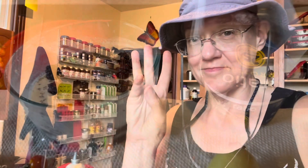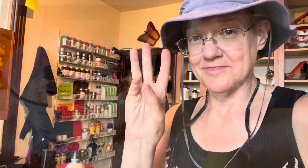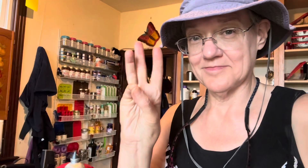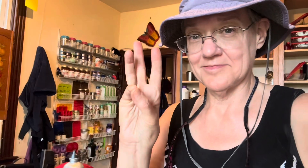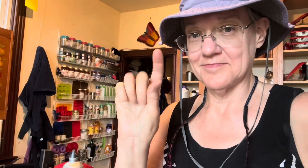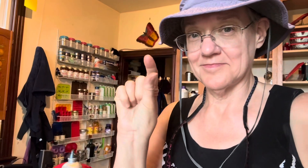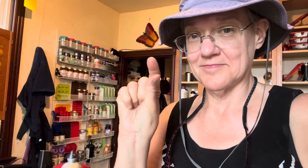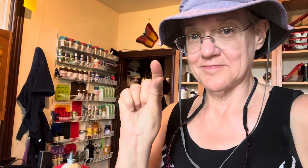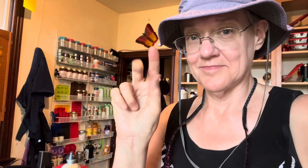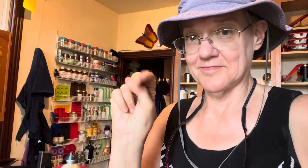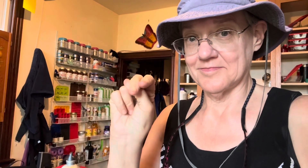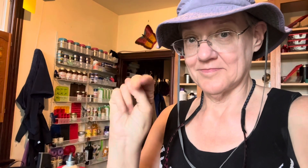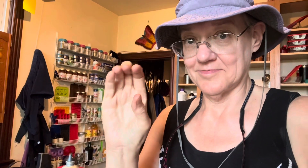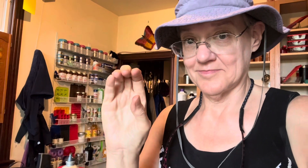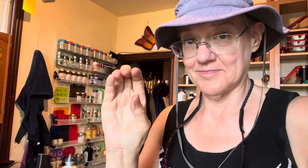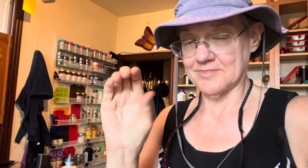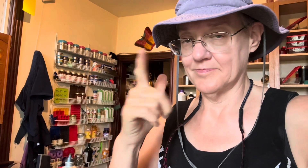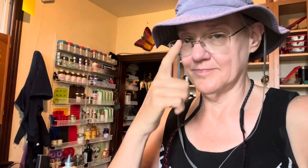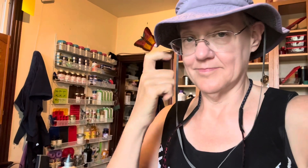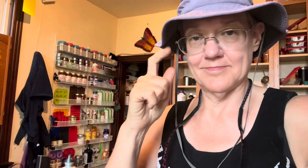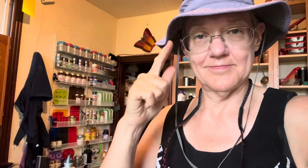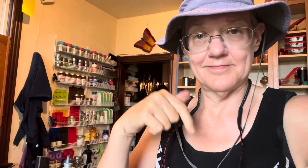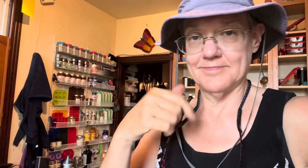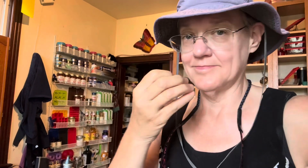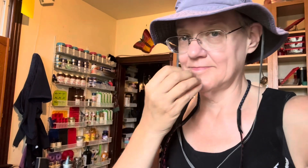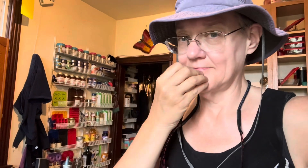Six grams of net carbs, and we're going to add in that,